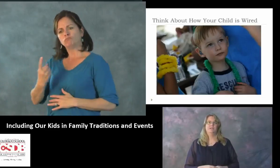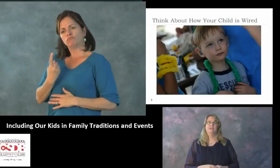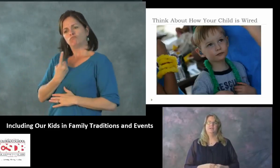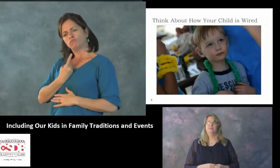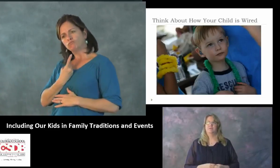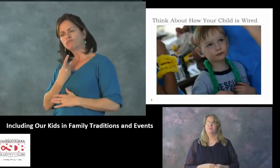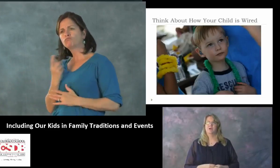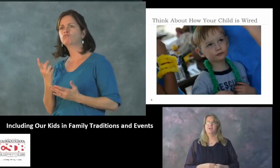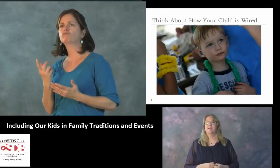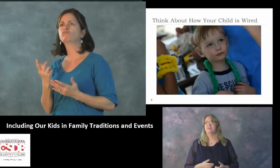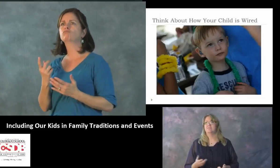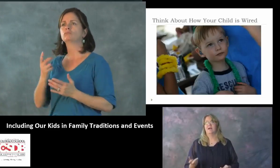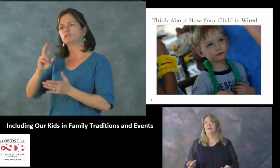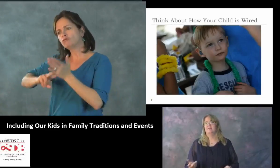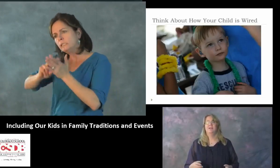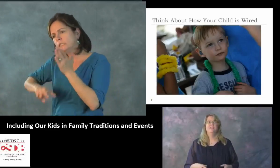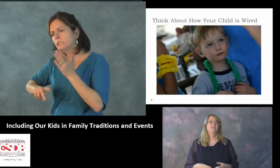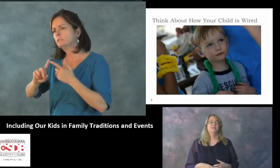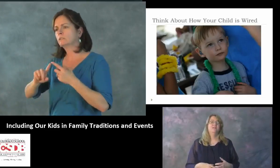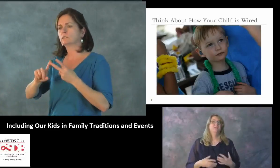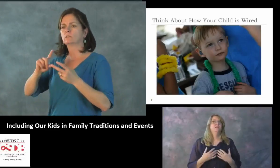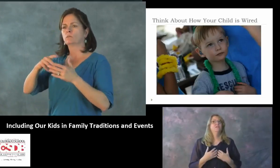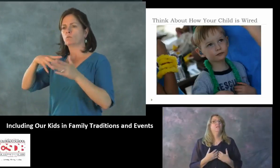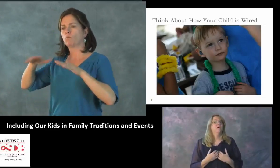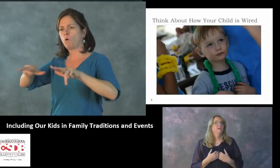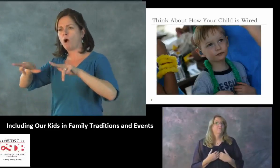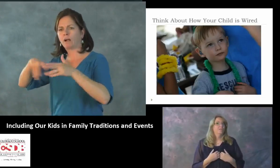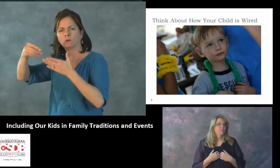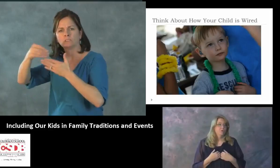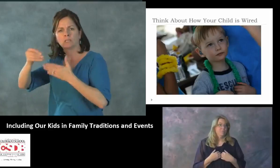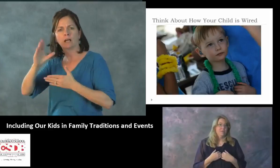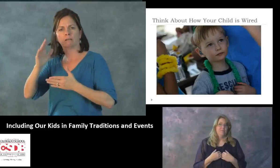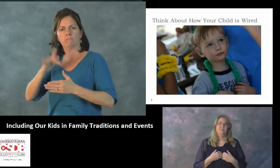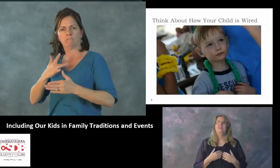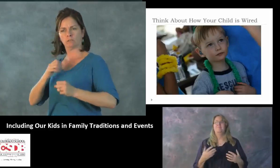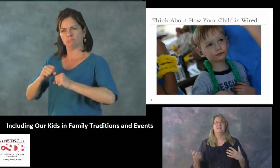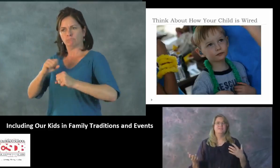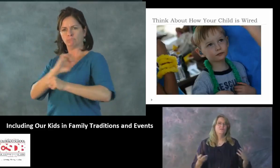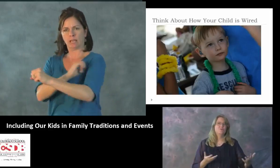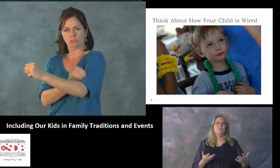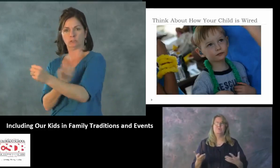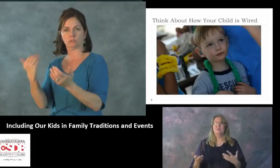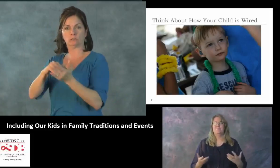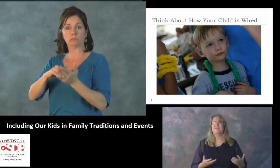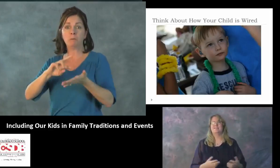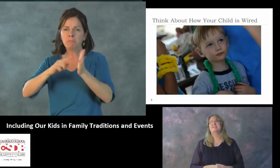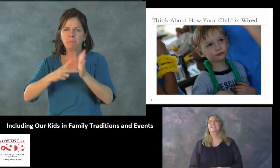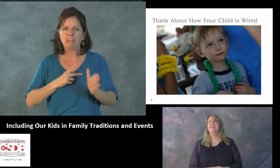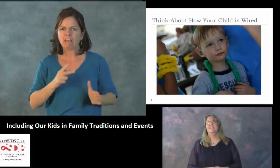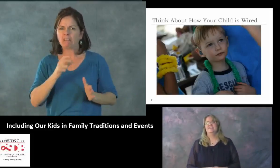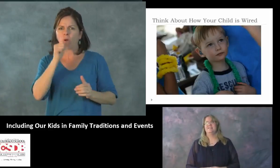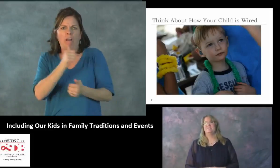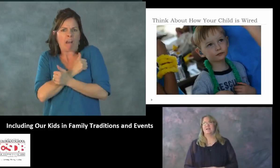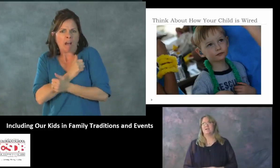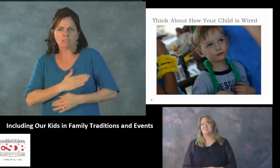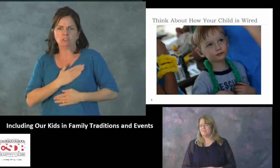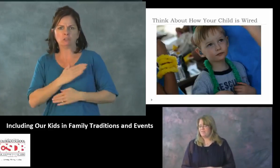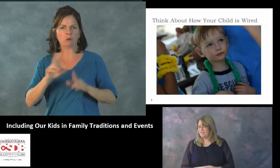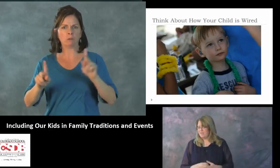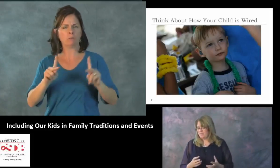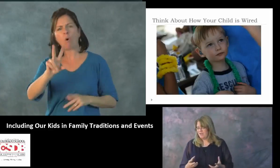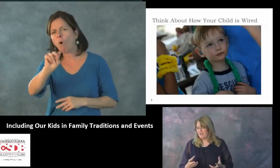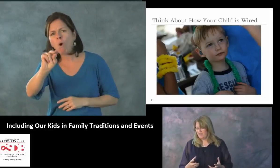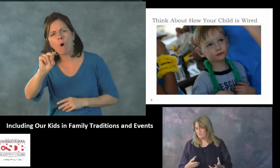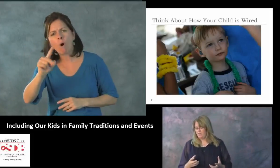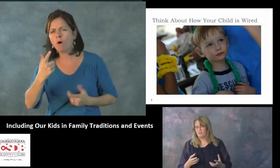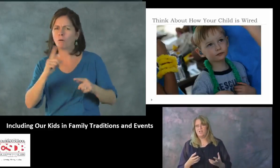or reading or walking outside. Not that I didn't love and enjoy people, but you want to mix sometimes. So